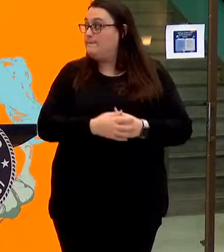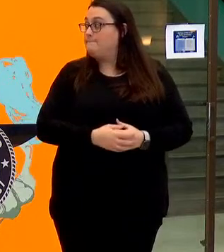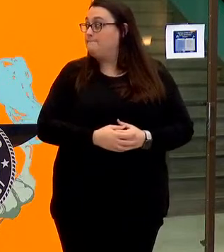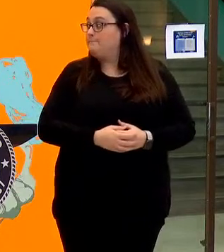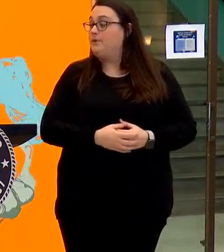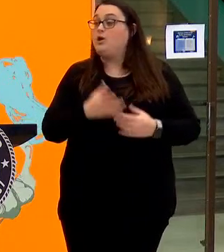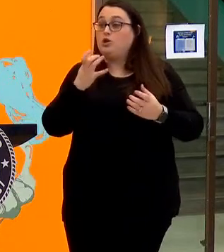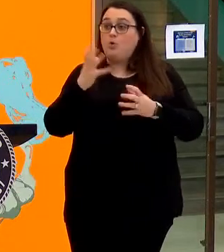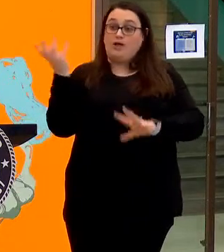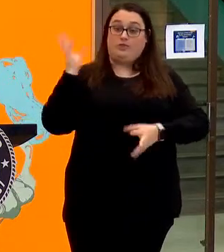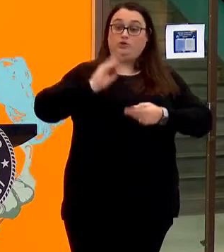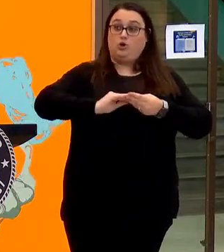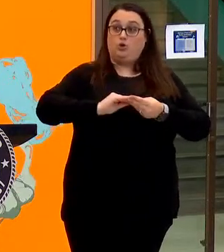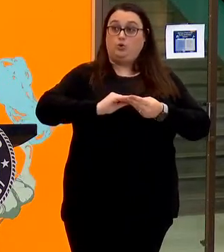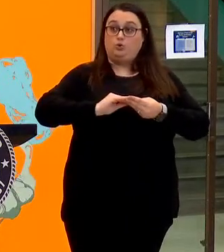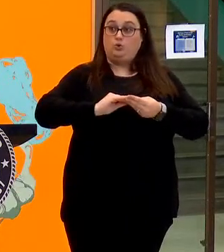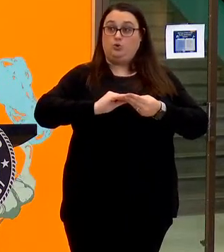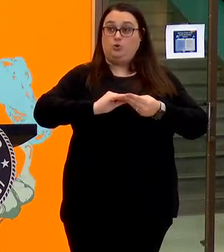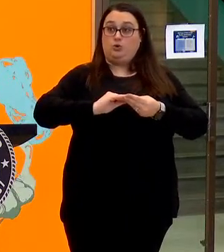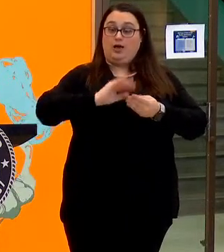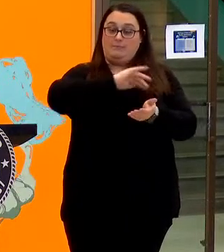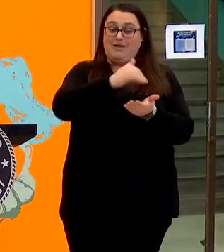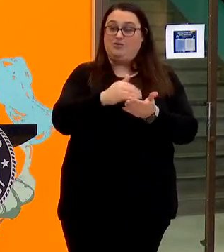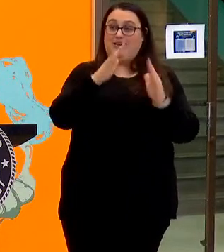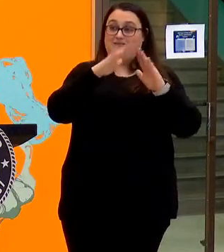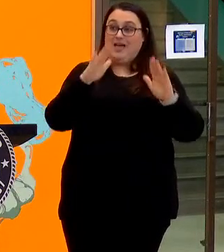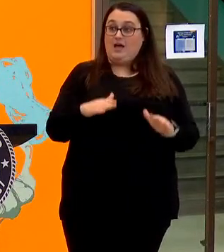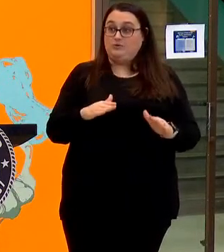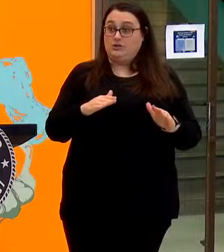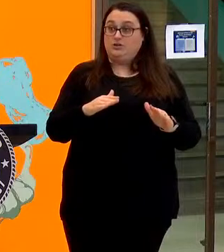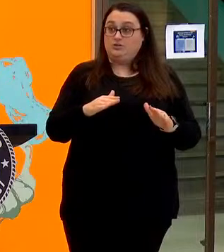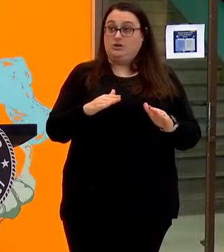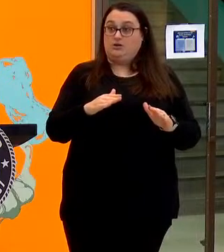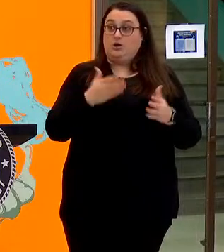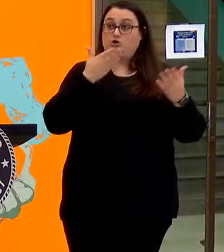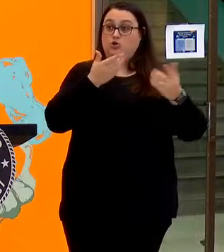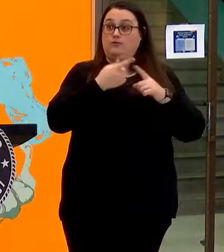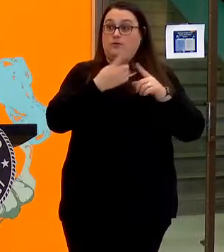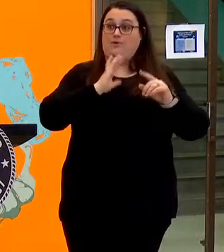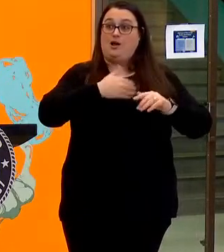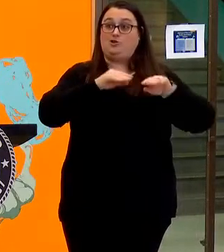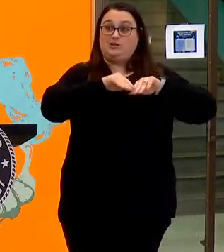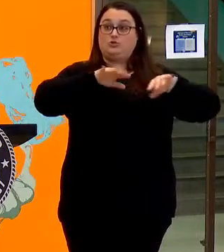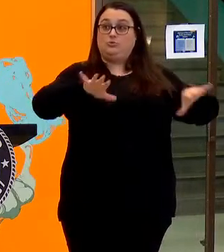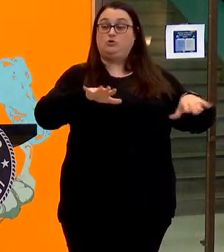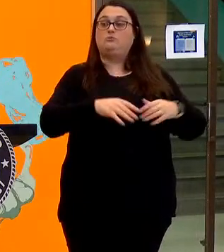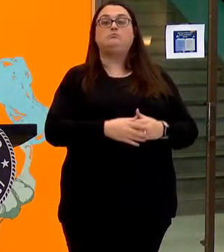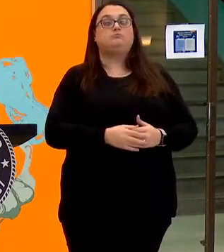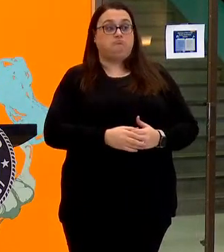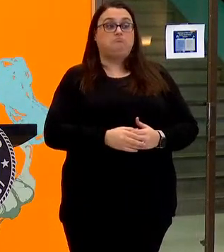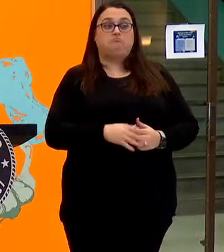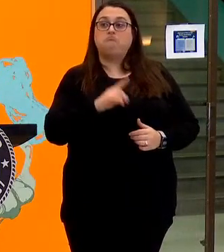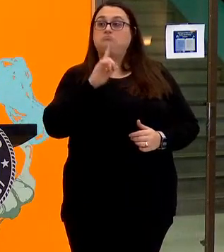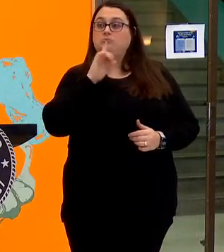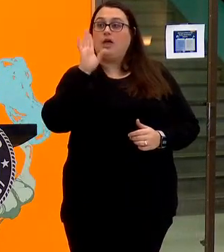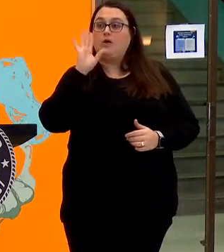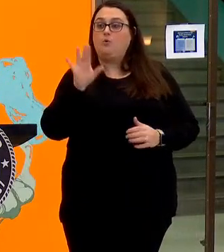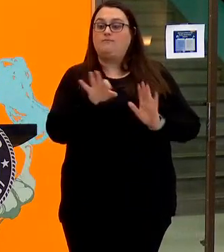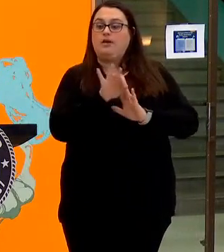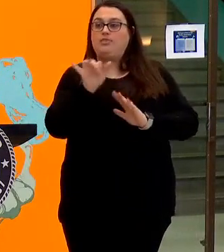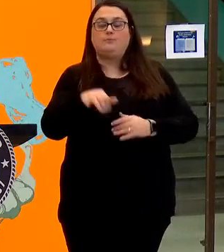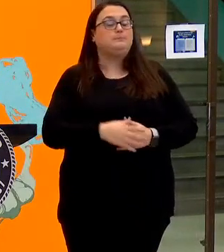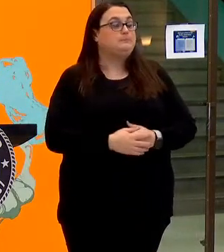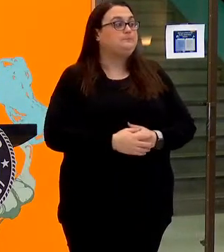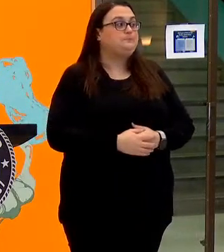you want the total number of households that are served by our distribution network? Okay, yeah, we will pursue that. Thanks,